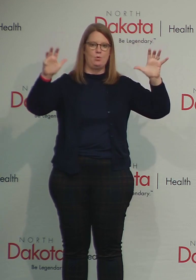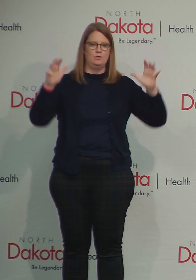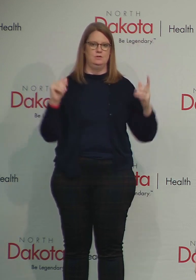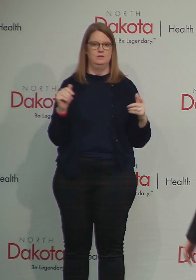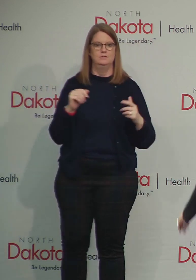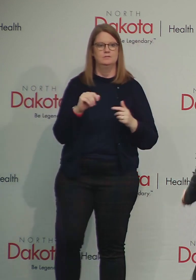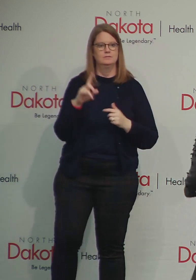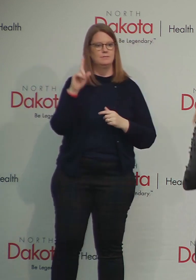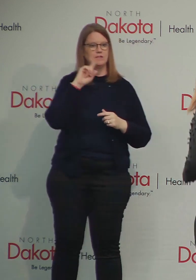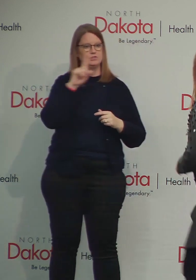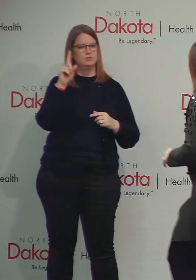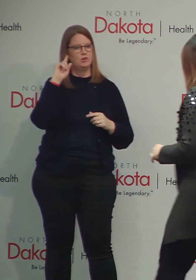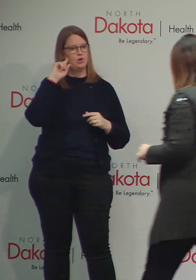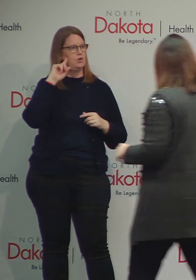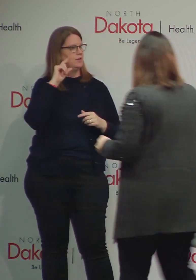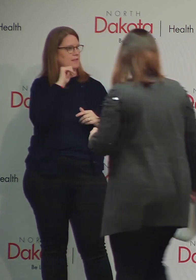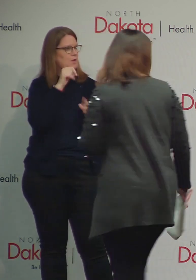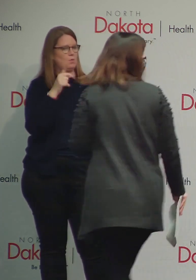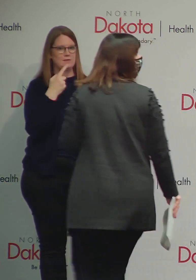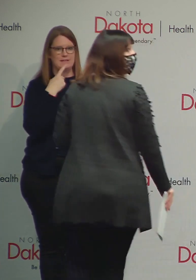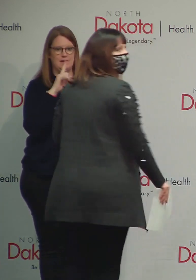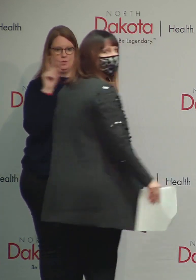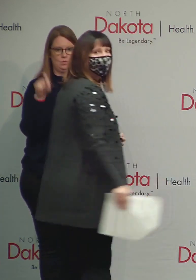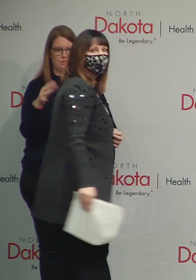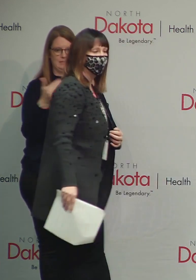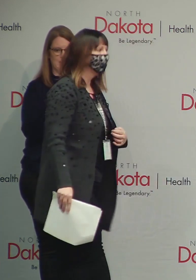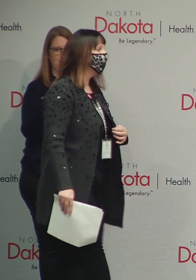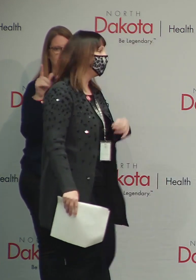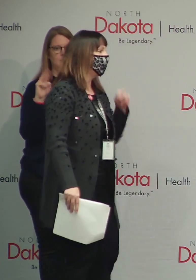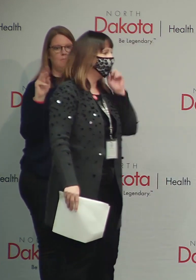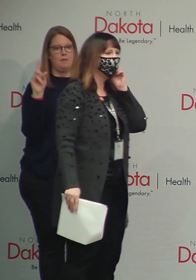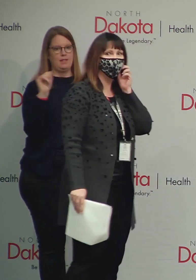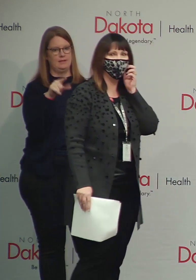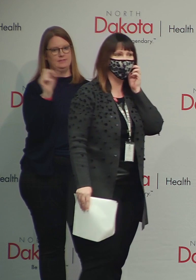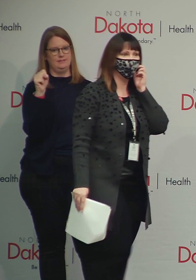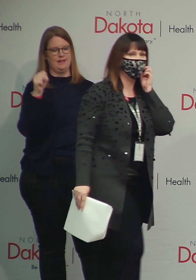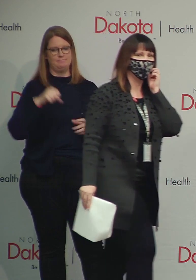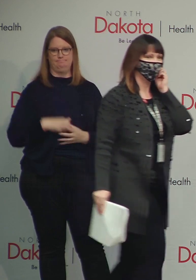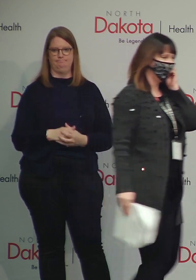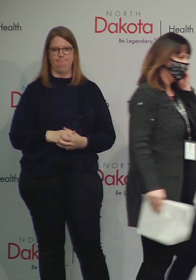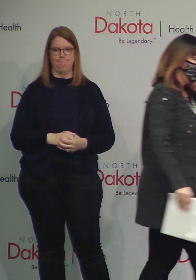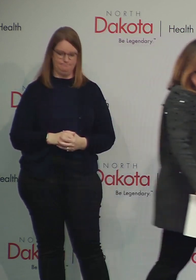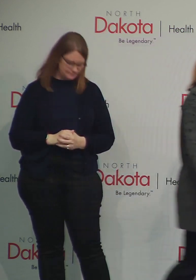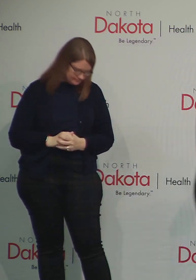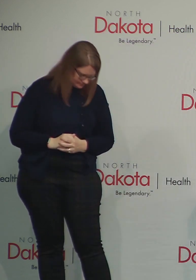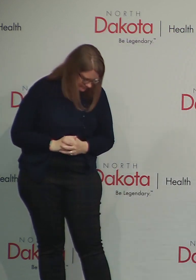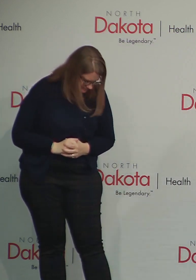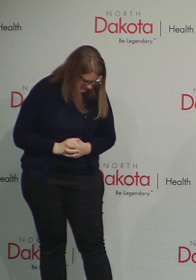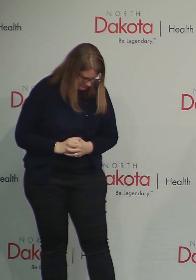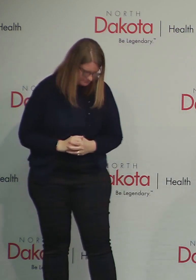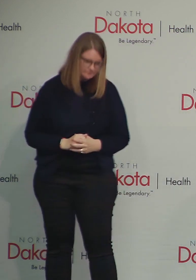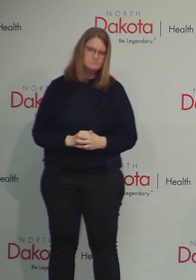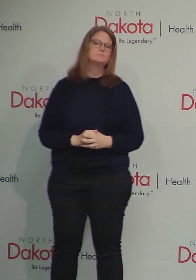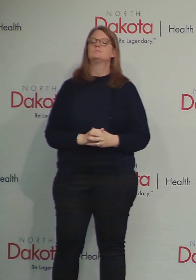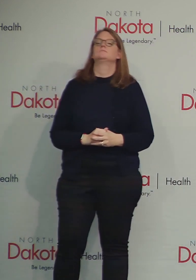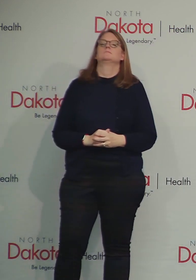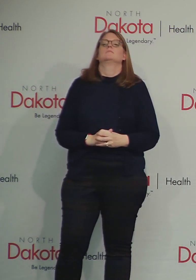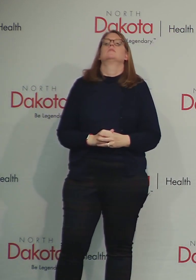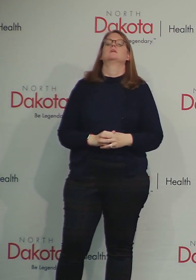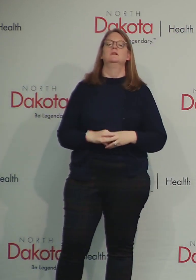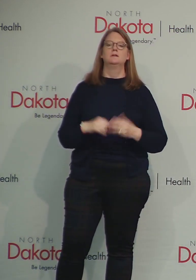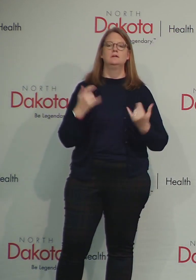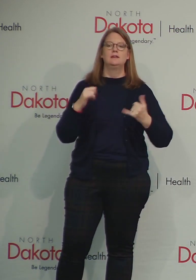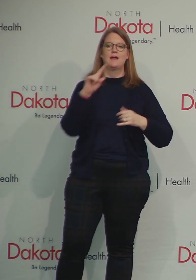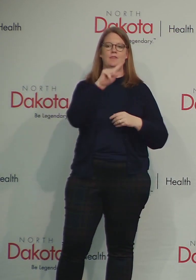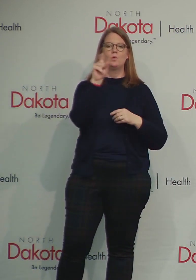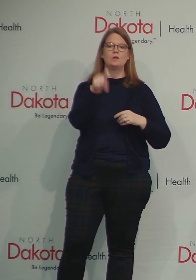sure that you're being heard, and then I won't repeat the questions. But Molly, were you able to hear? Yeah. Okay, all right. Fire away. The